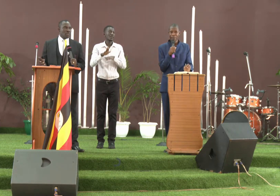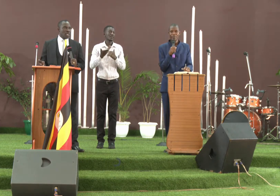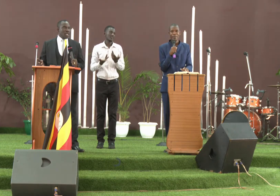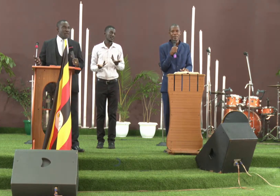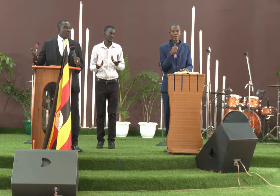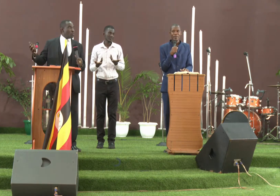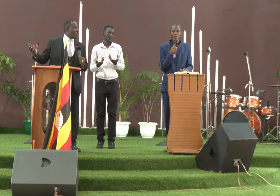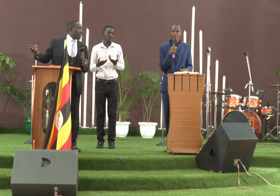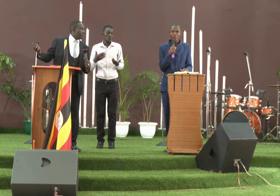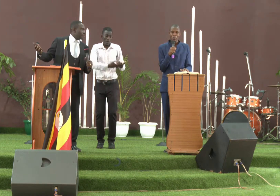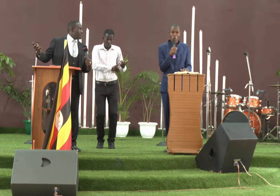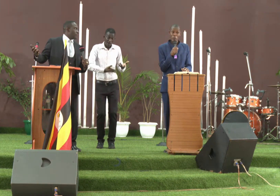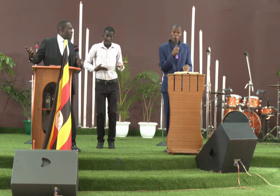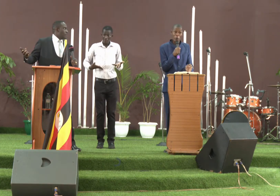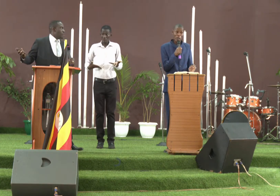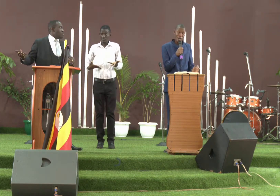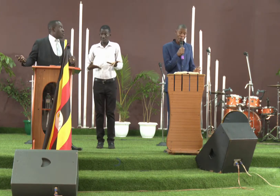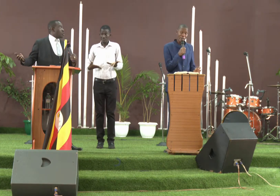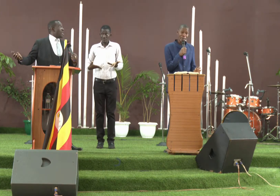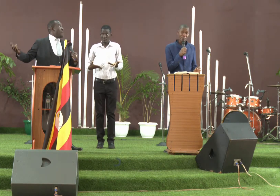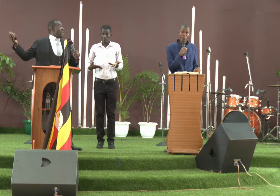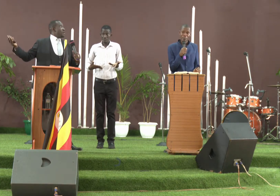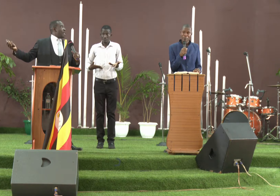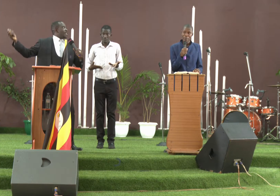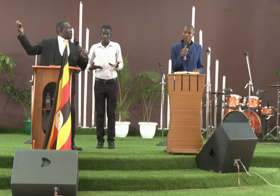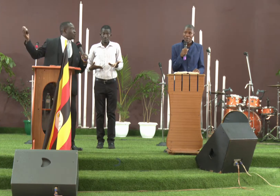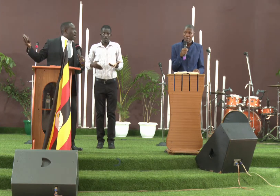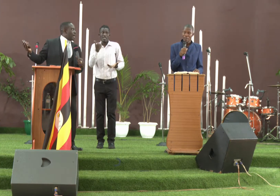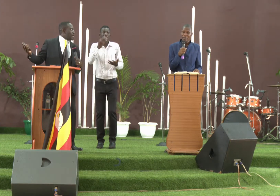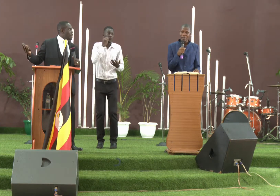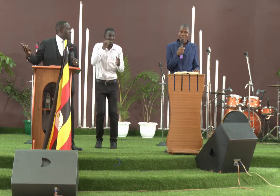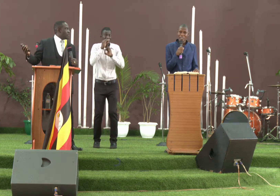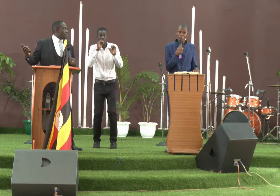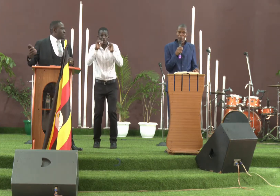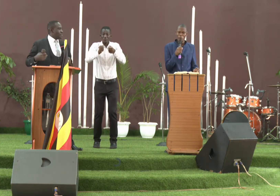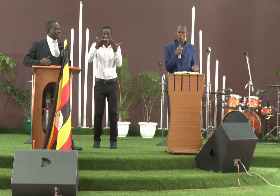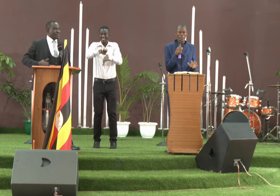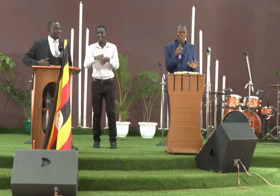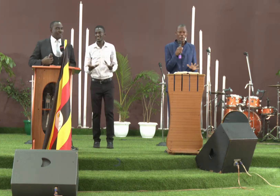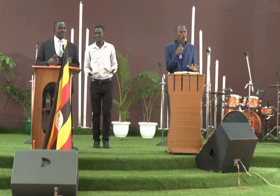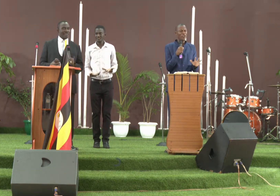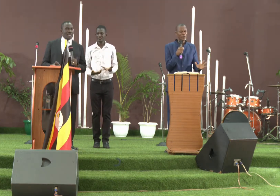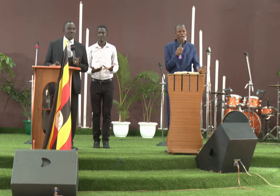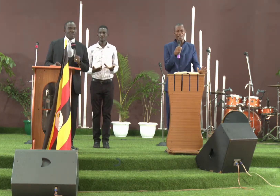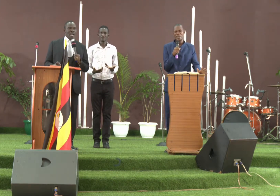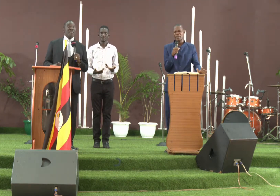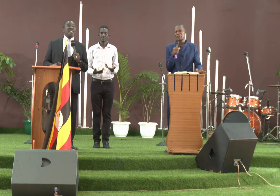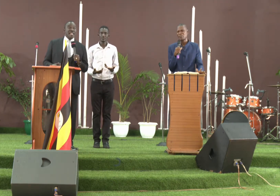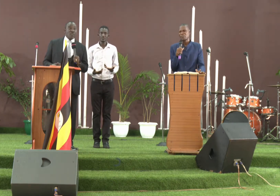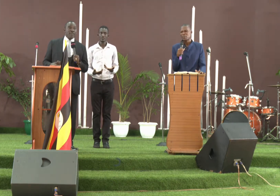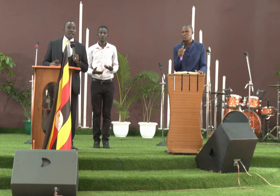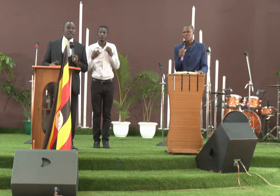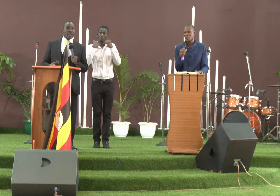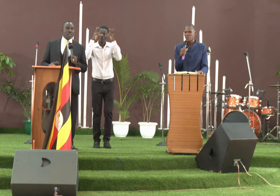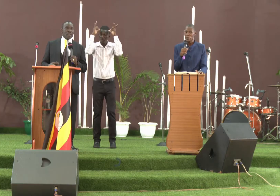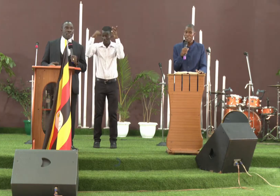death. Enjala bwekuluma. When you're so angry, otolya mmere enjala ejakuta. He tells you, if you don't eat, you're going to die. Mugambe siti